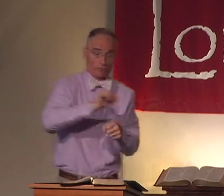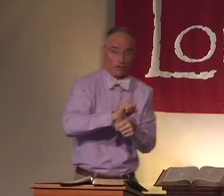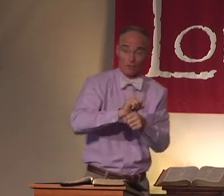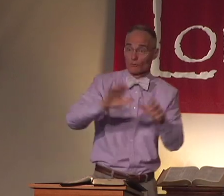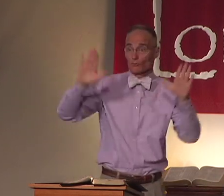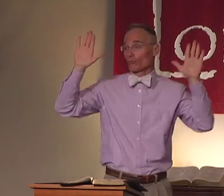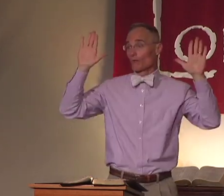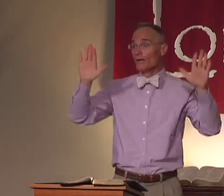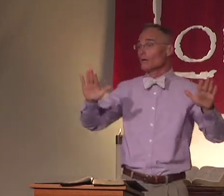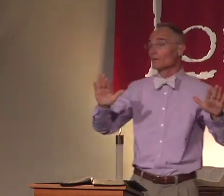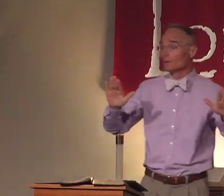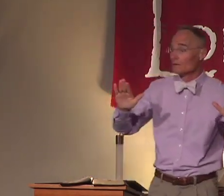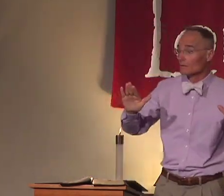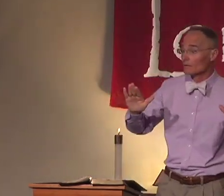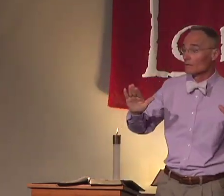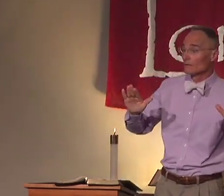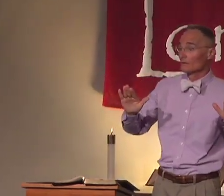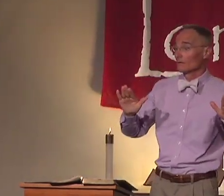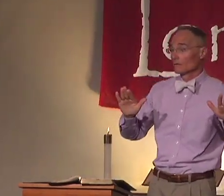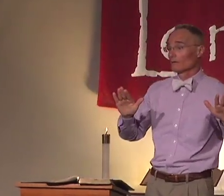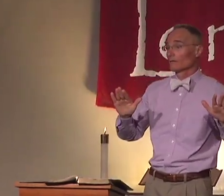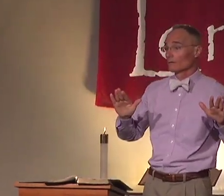I know some of your jobs are great.